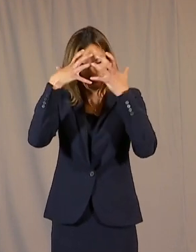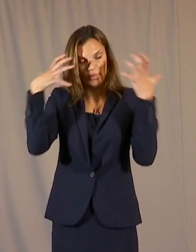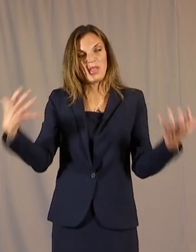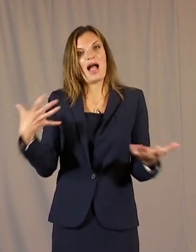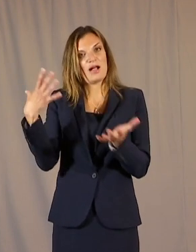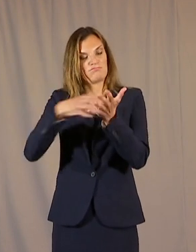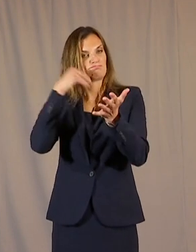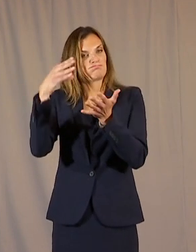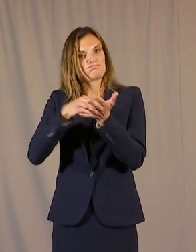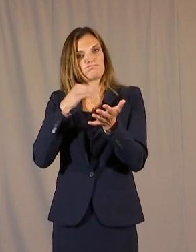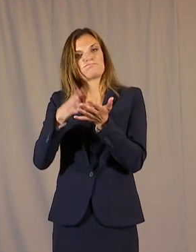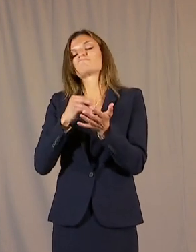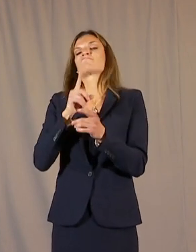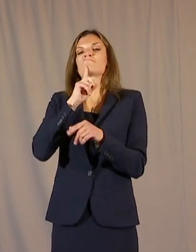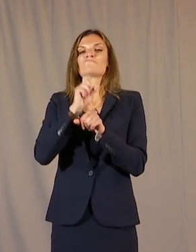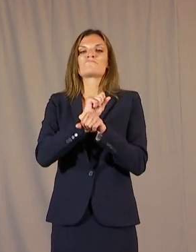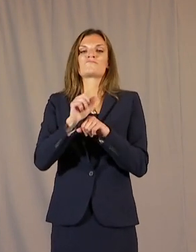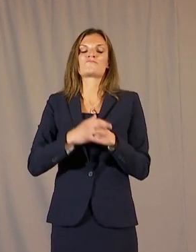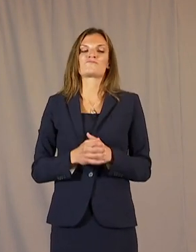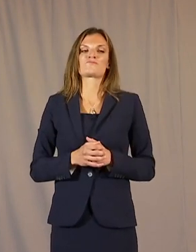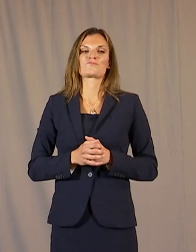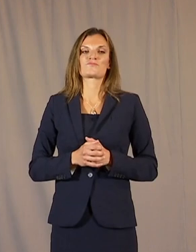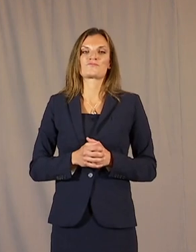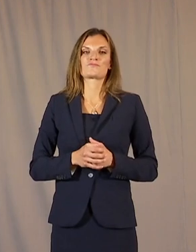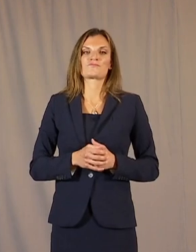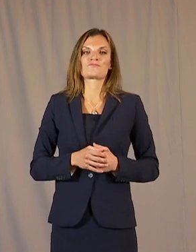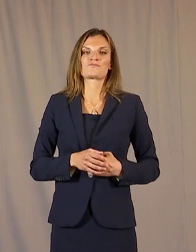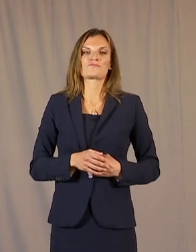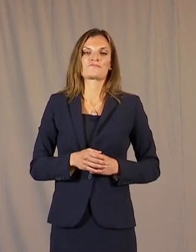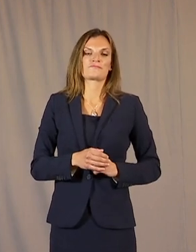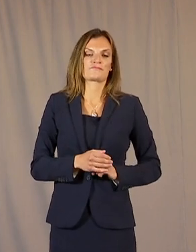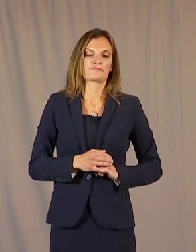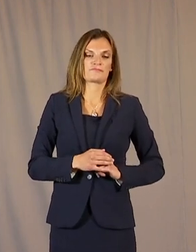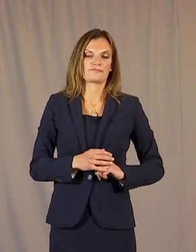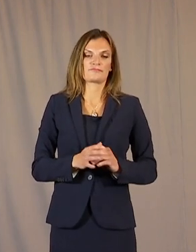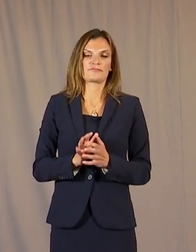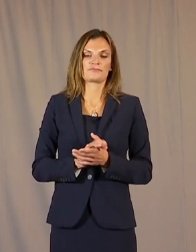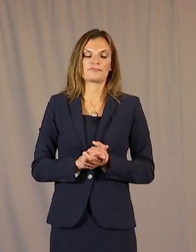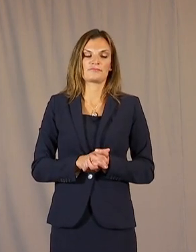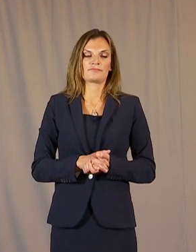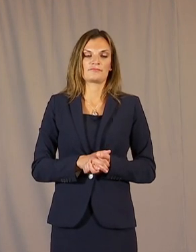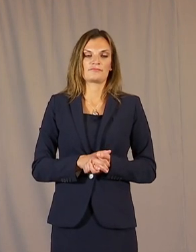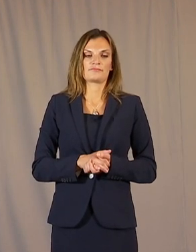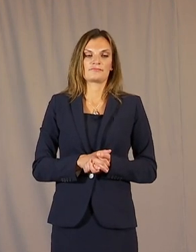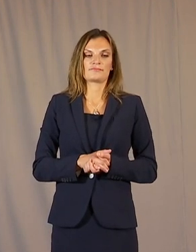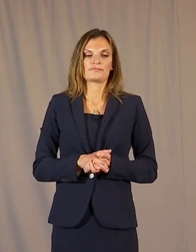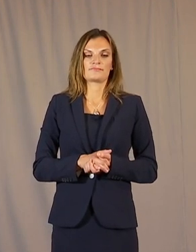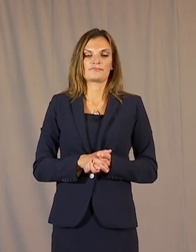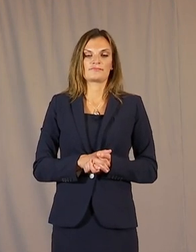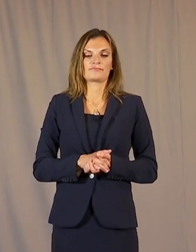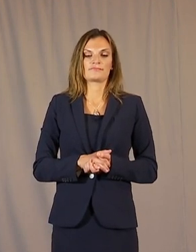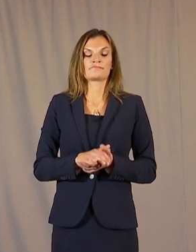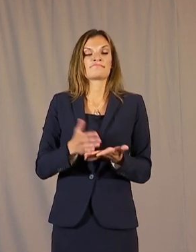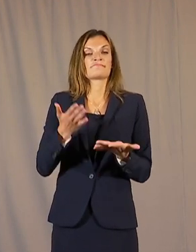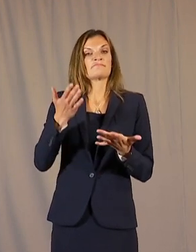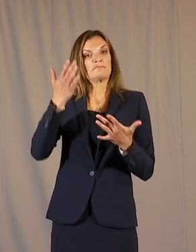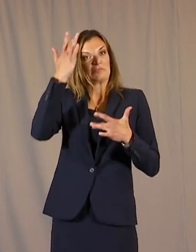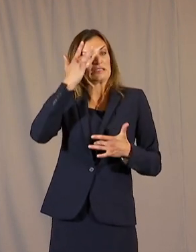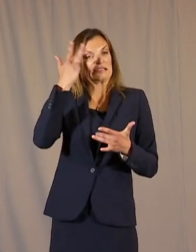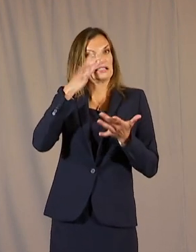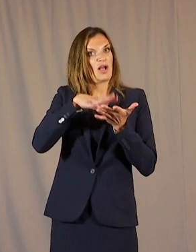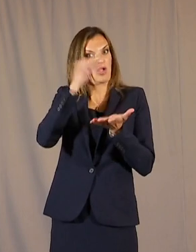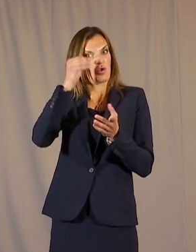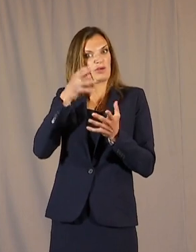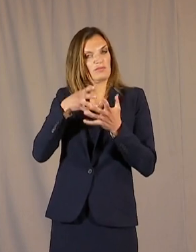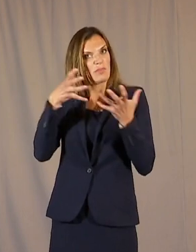much. Not just about, you know, disease and health care, but also